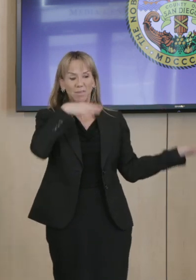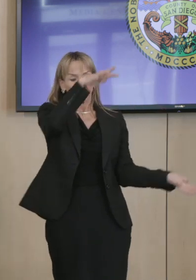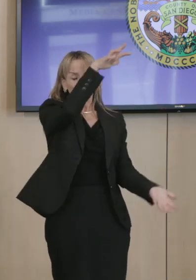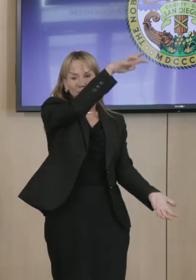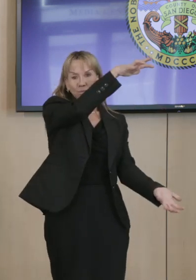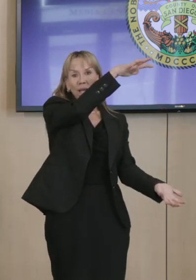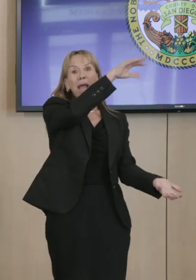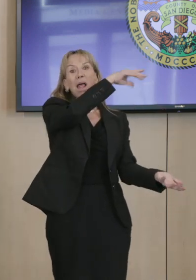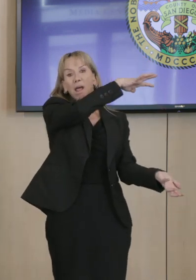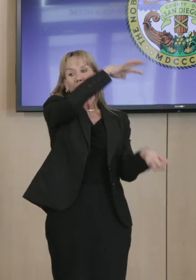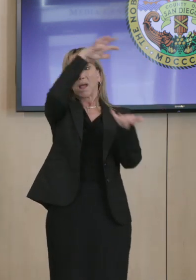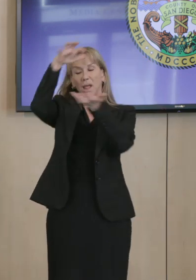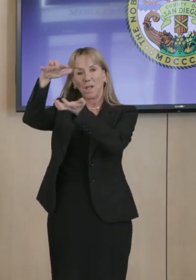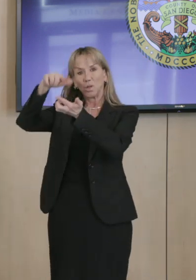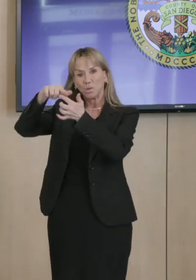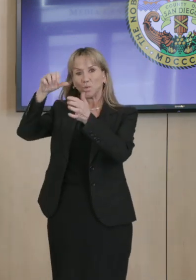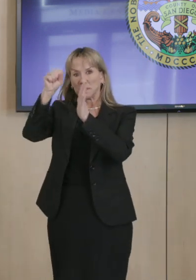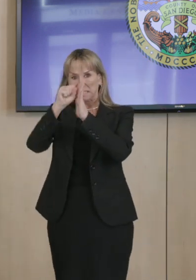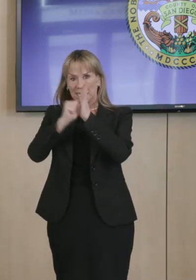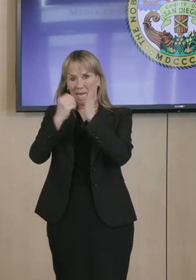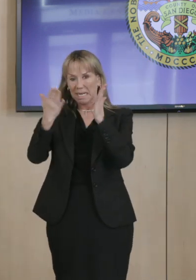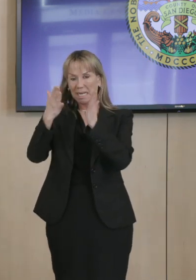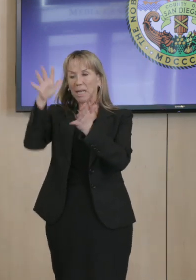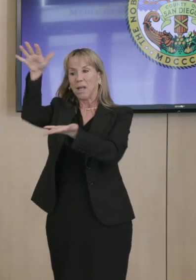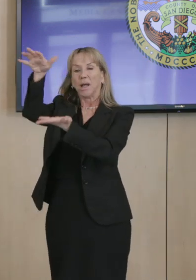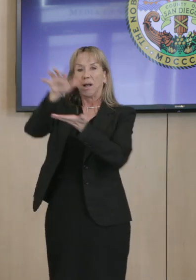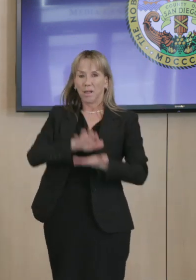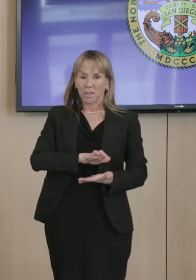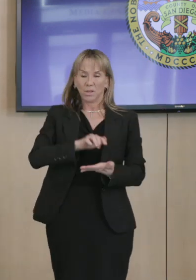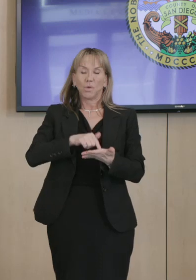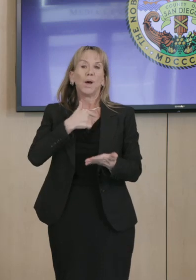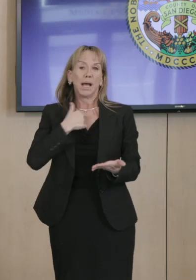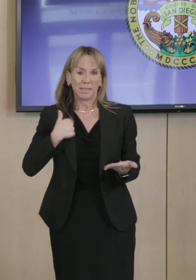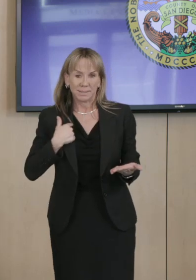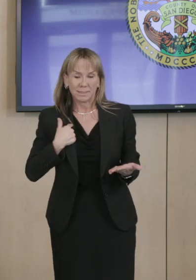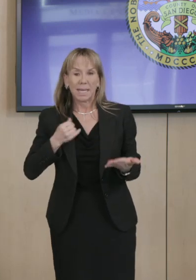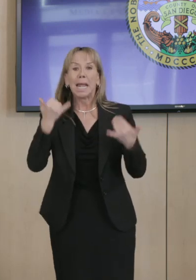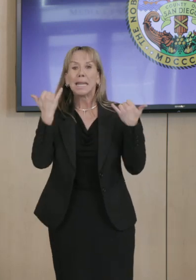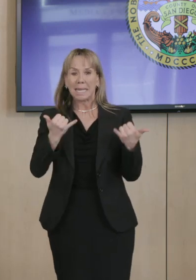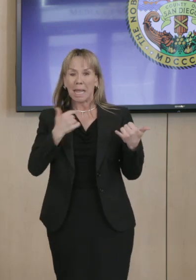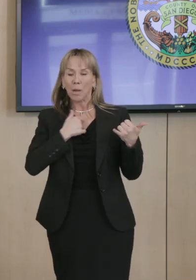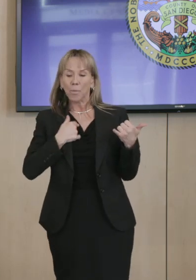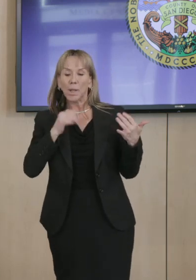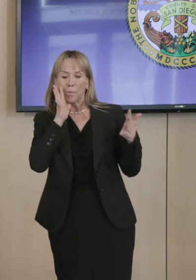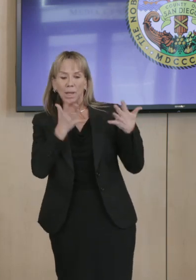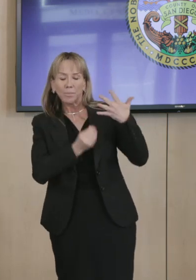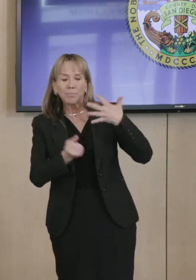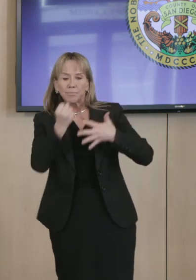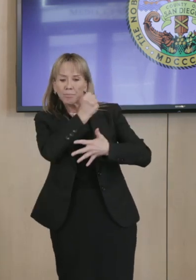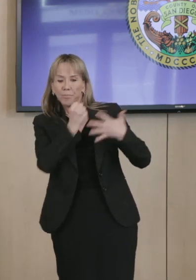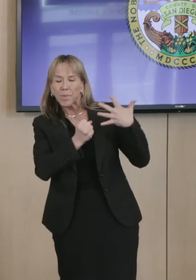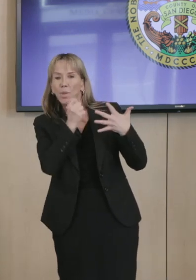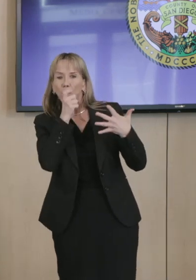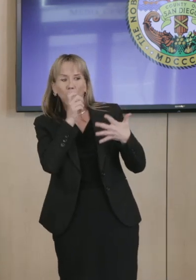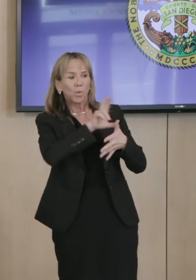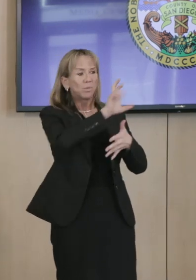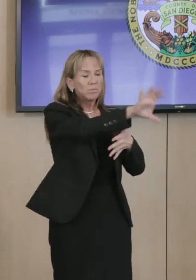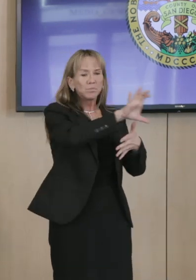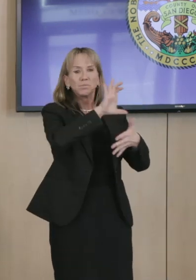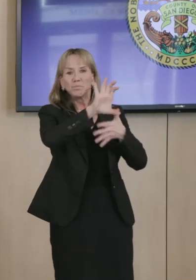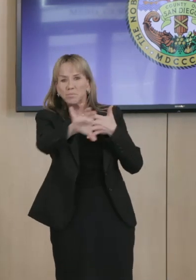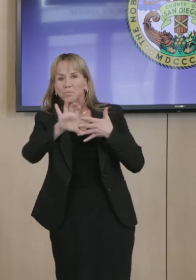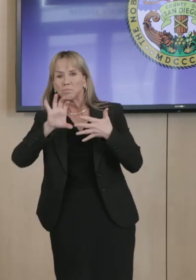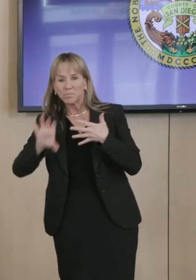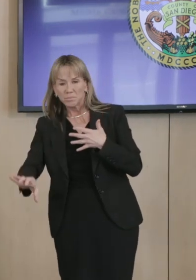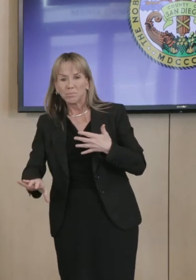did receive that. We offloaded, we took inventory, and now we're able to prioritize and fulfill requests that have come